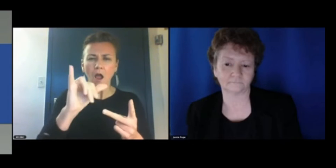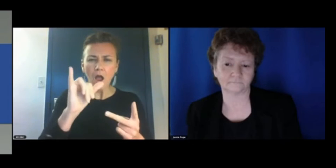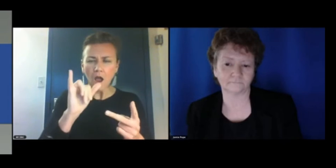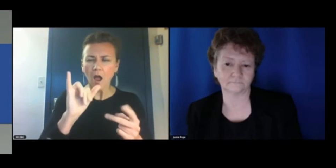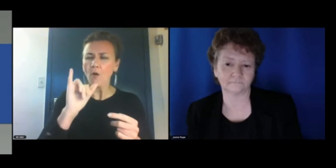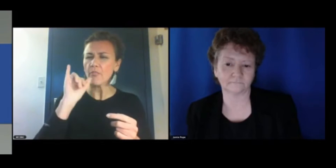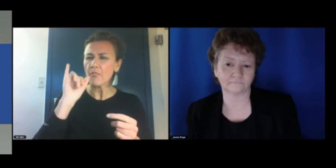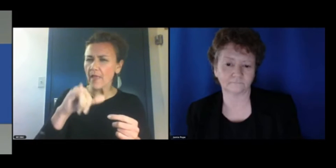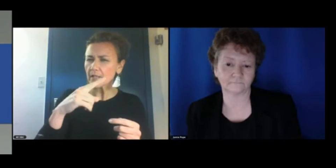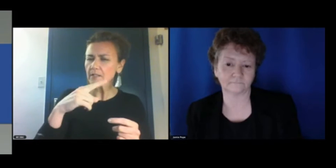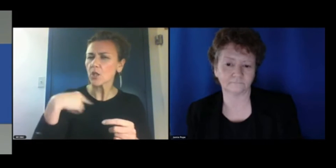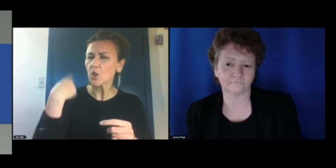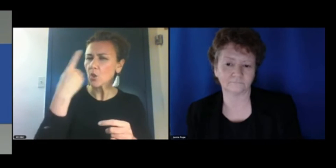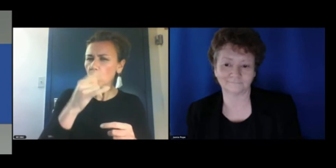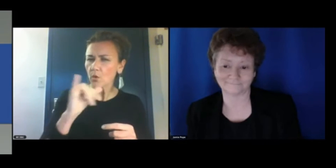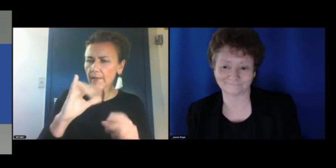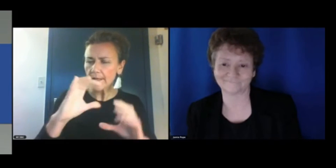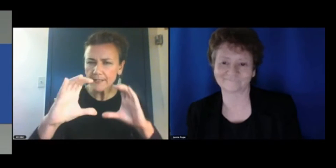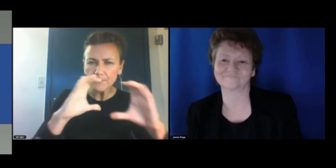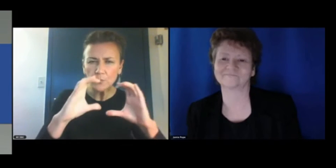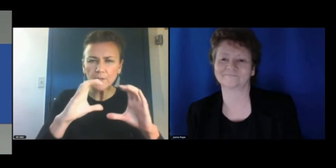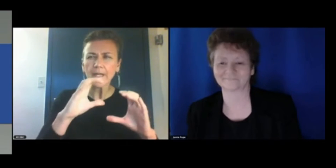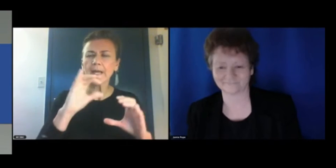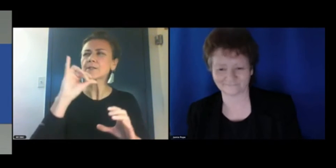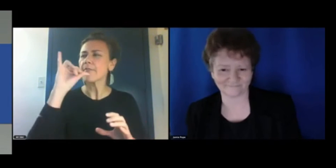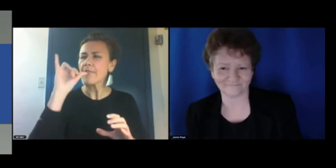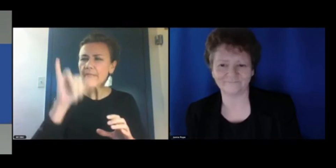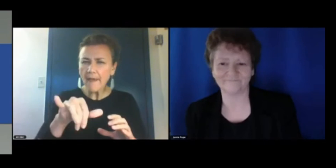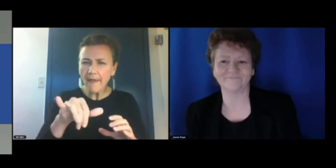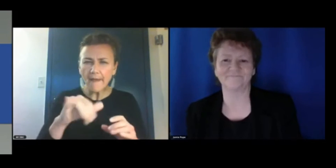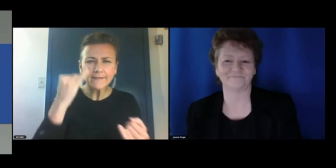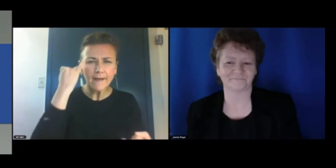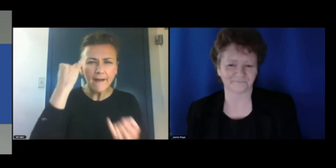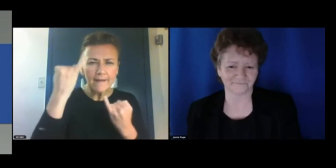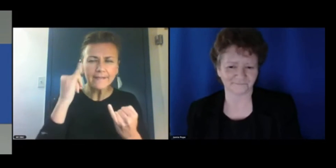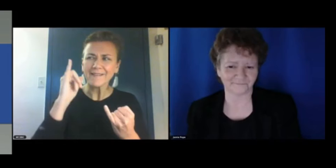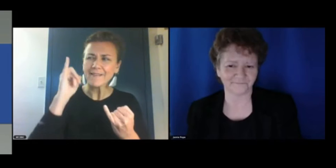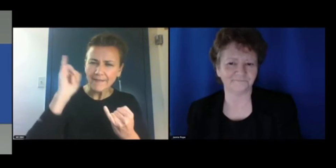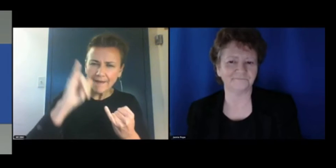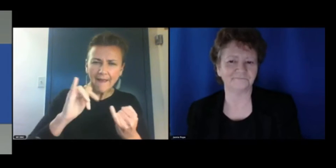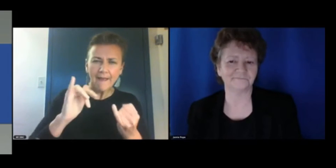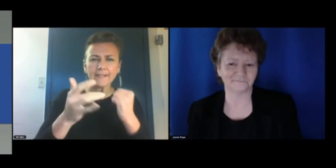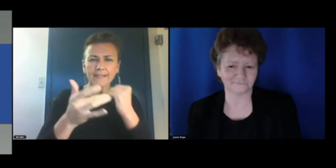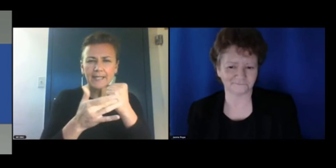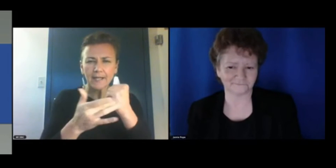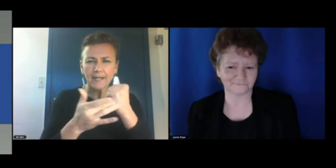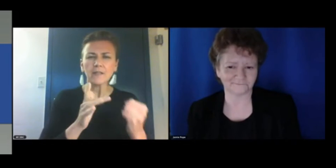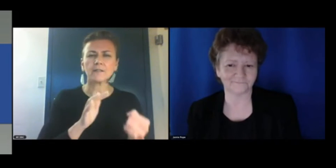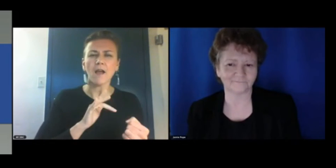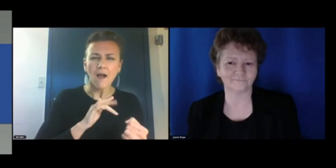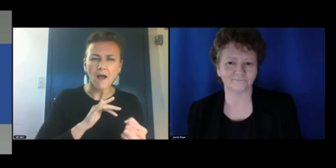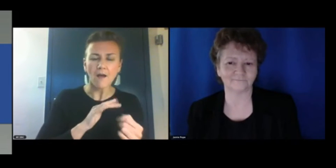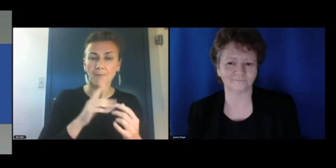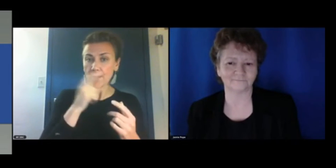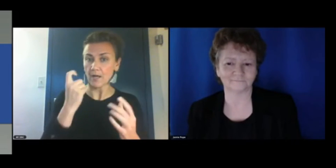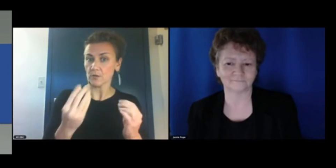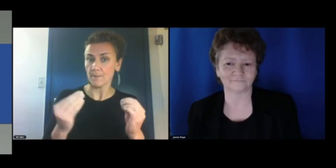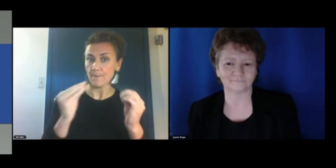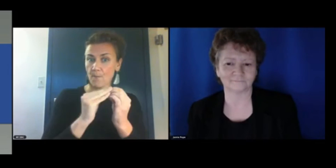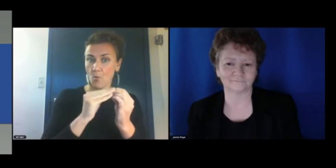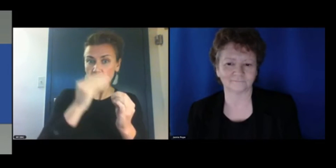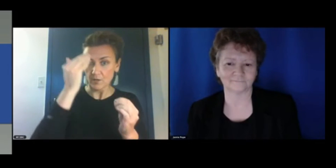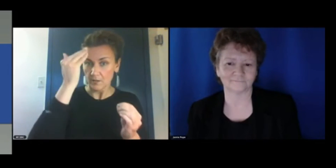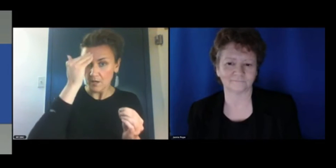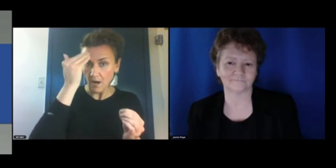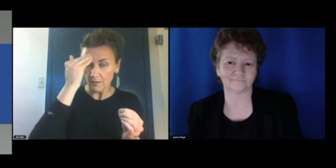the interpreting community, and they could see what deafblind communication looks like